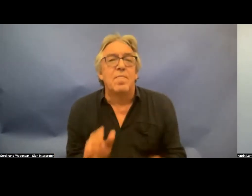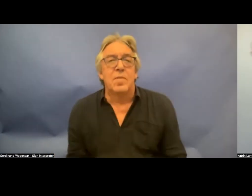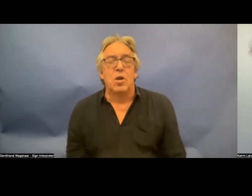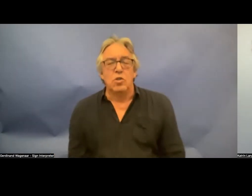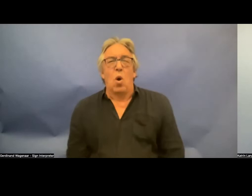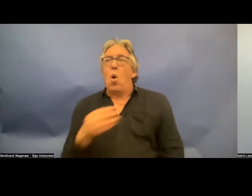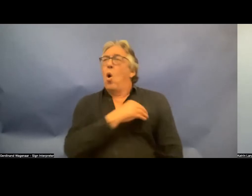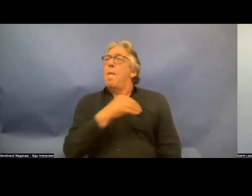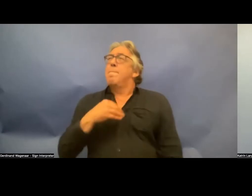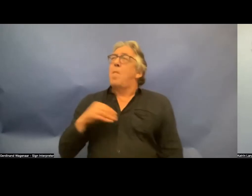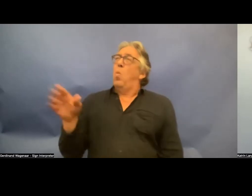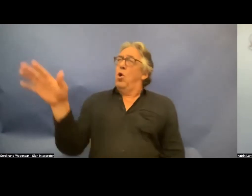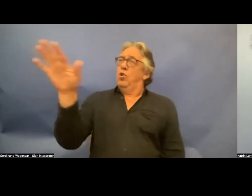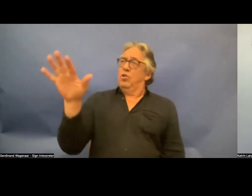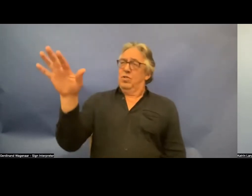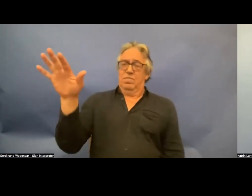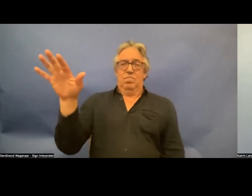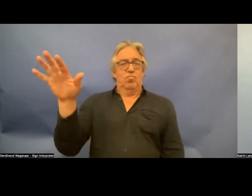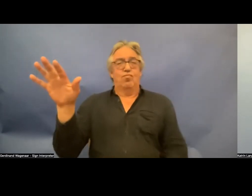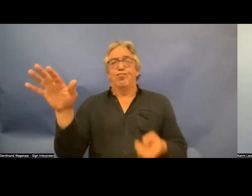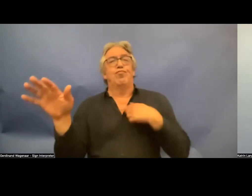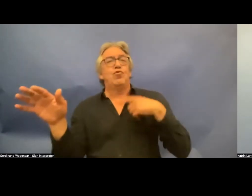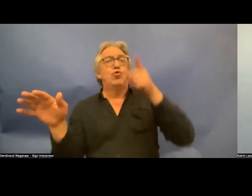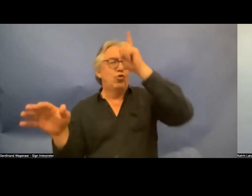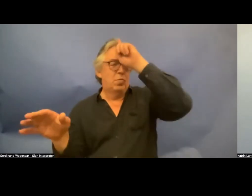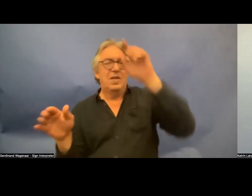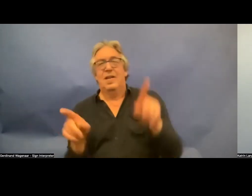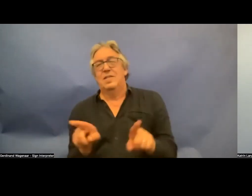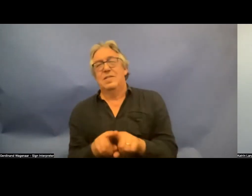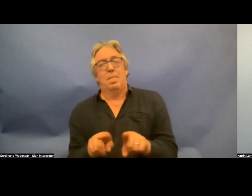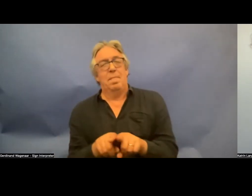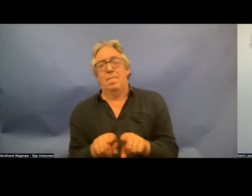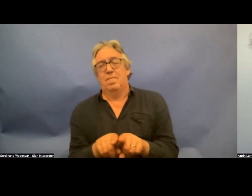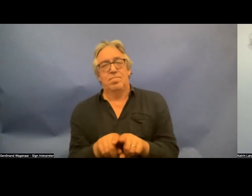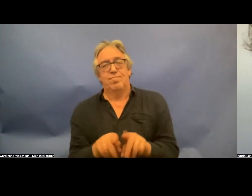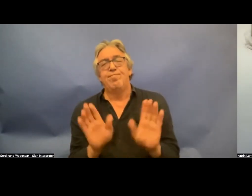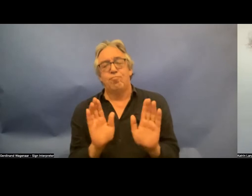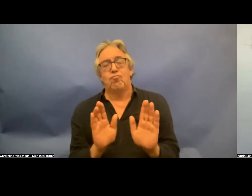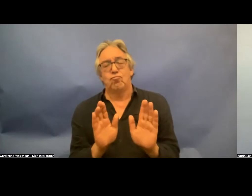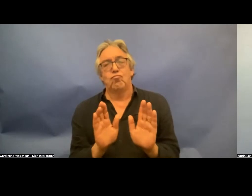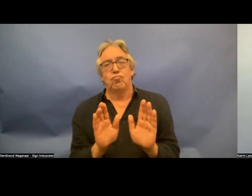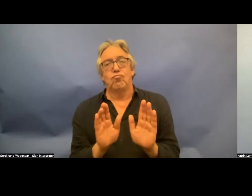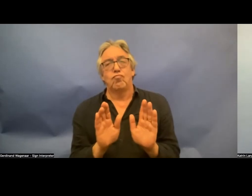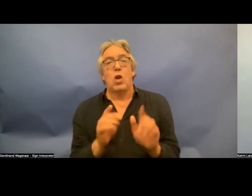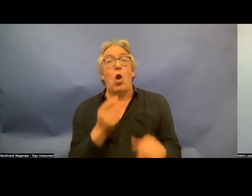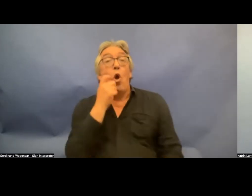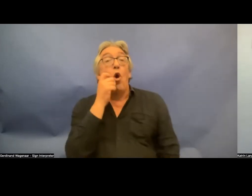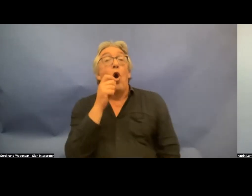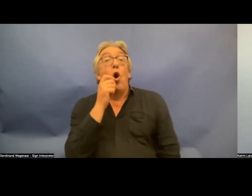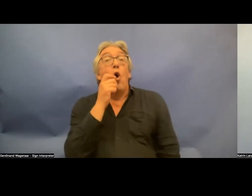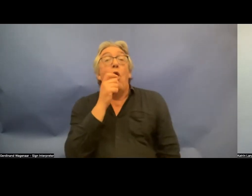have a similar situation in Germany. So the country is close to the Hungarian border. That is